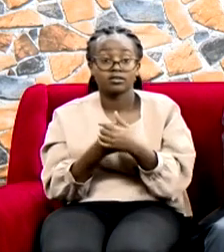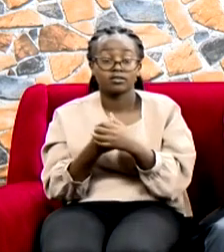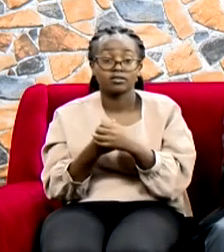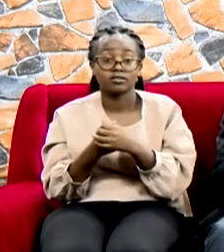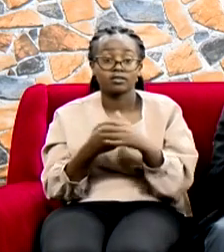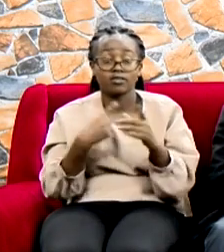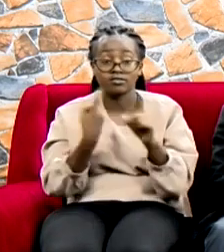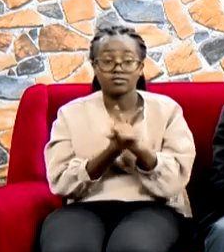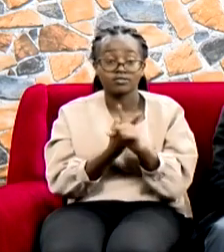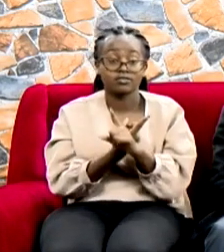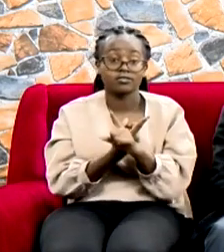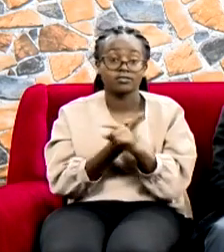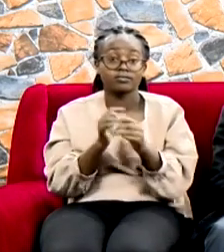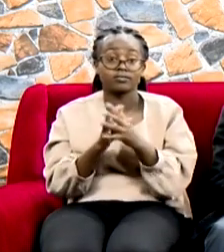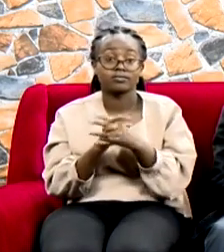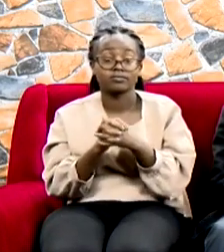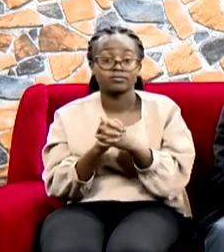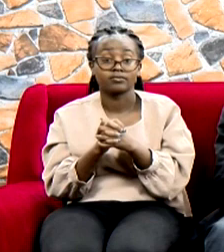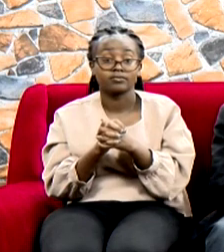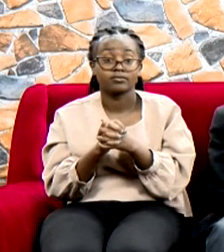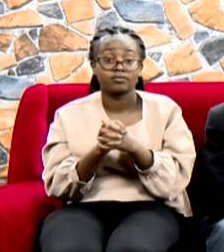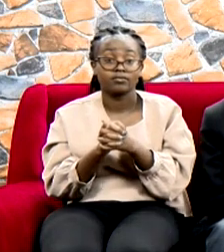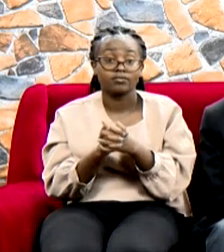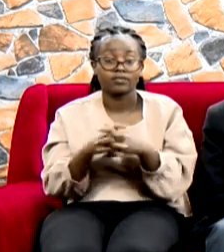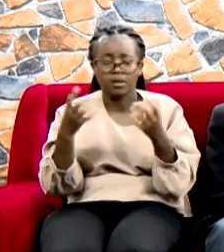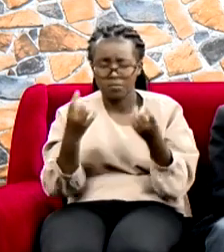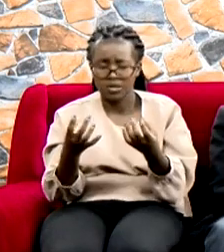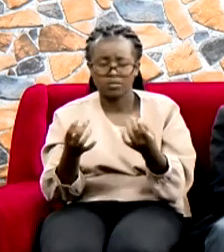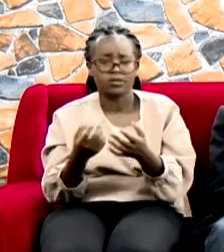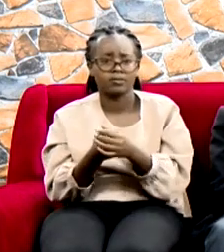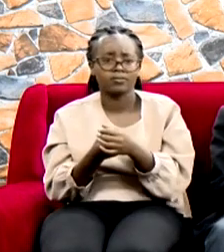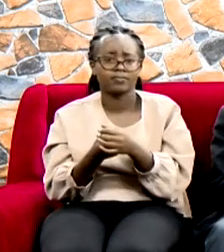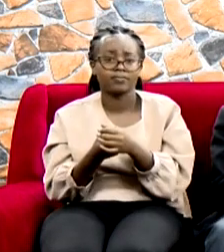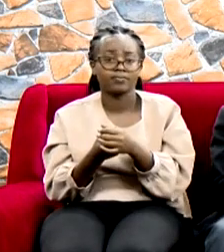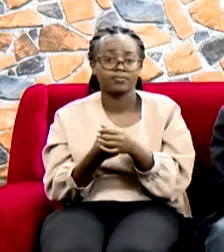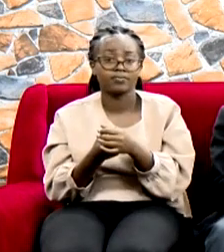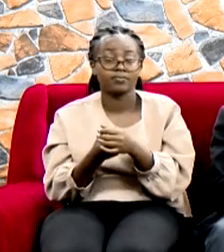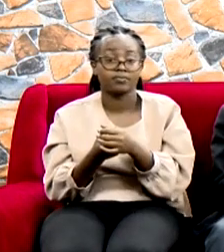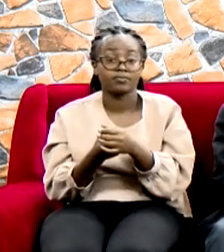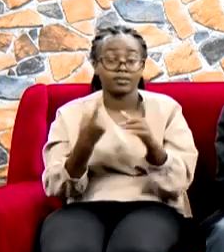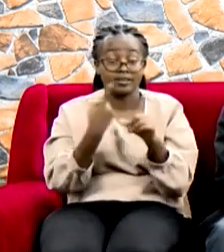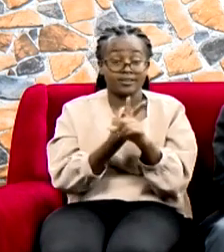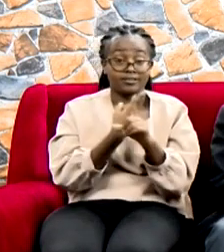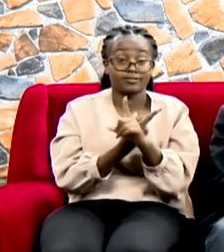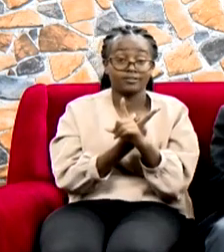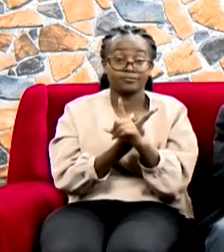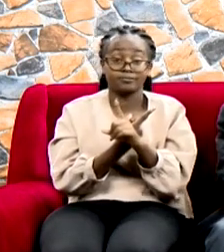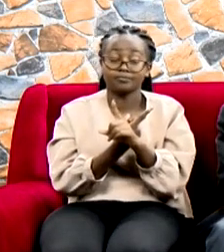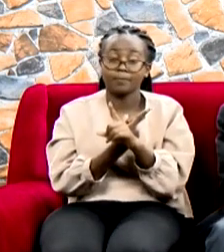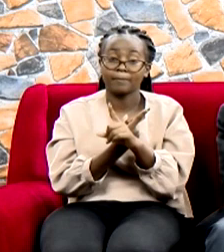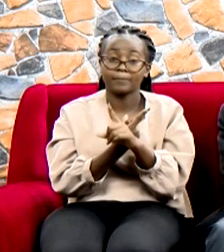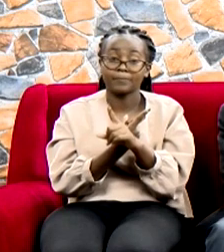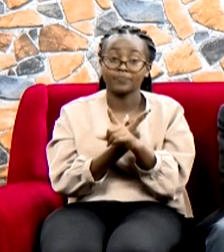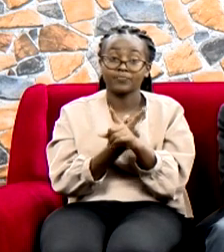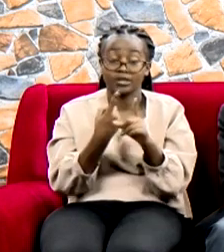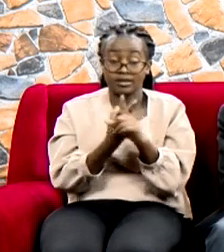Yeah, there are different types. There are so many. And different types would set in